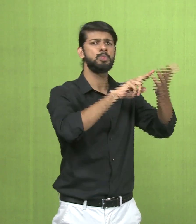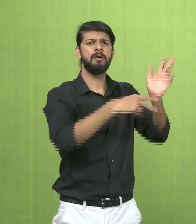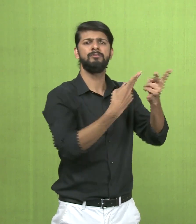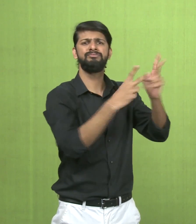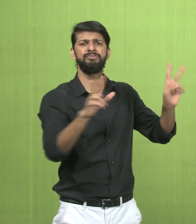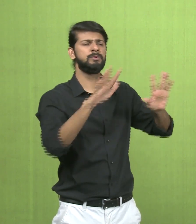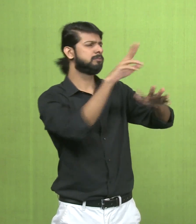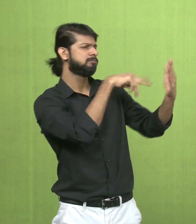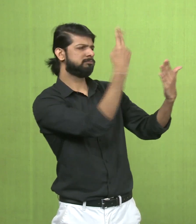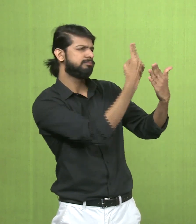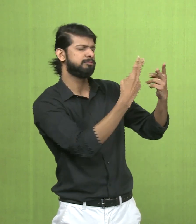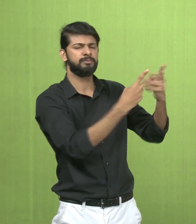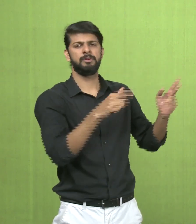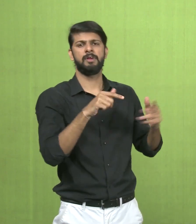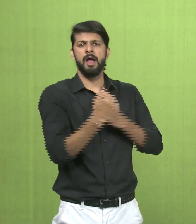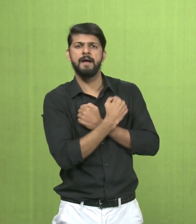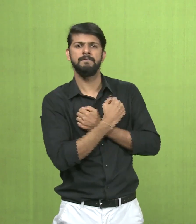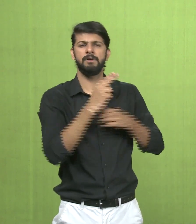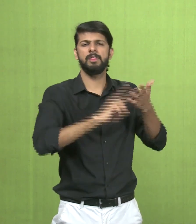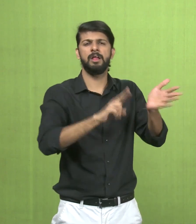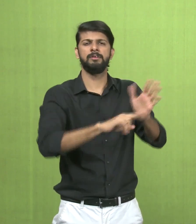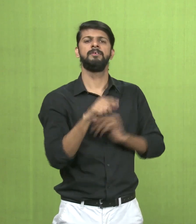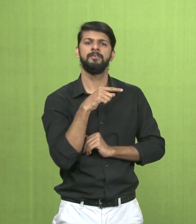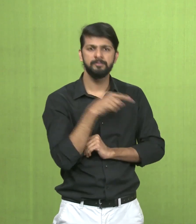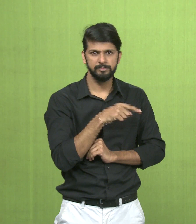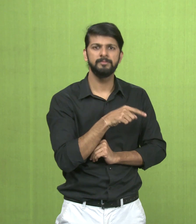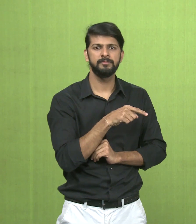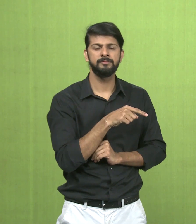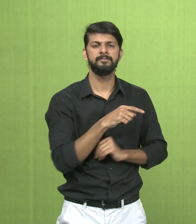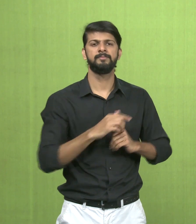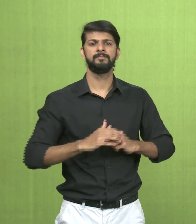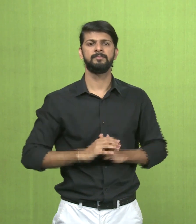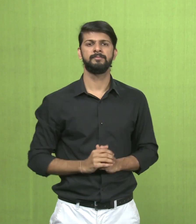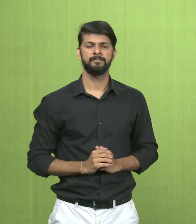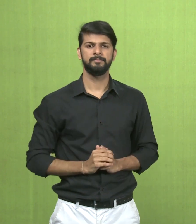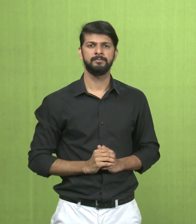These were the 5 famous artists who loved landscape.